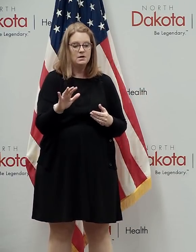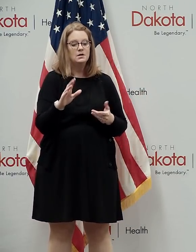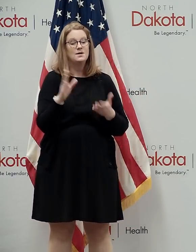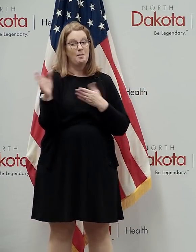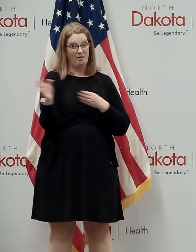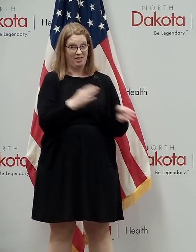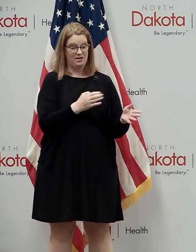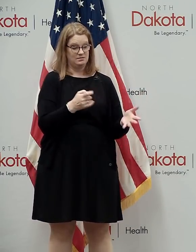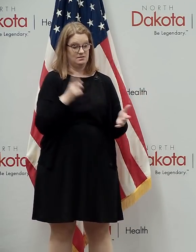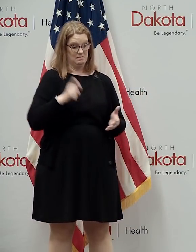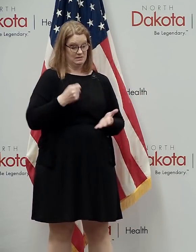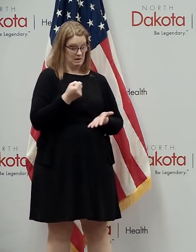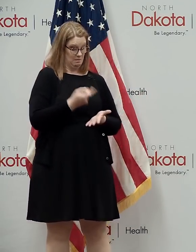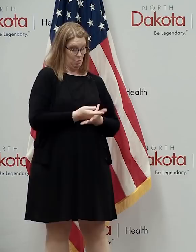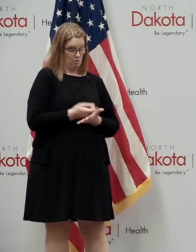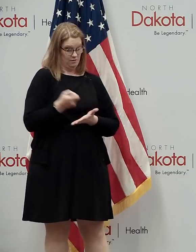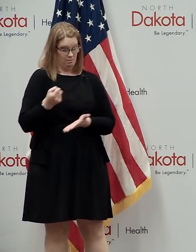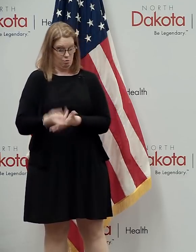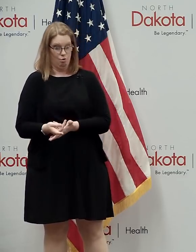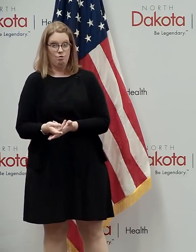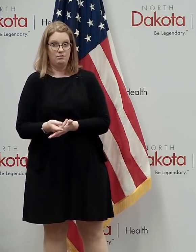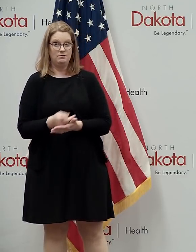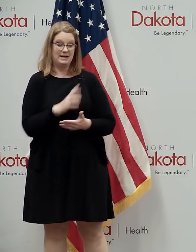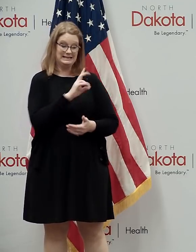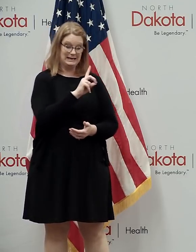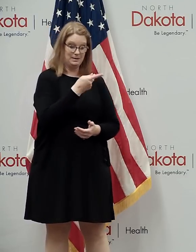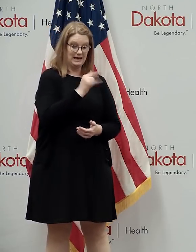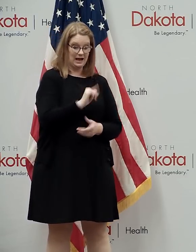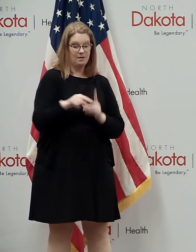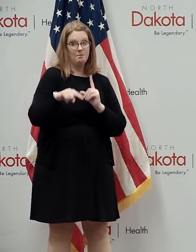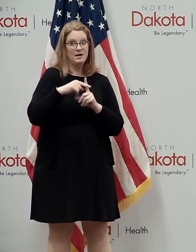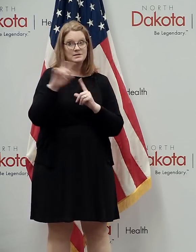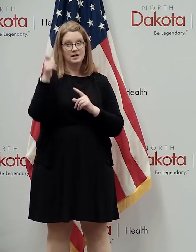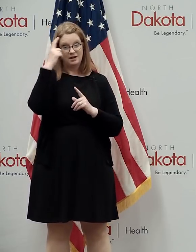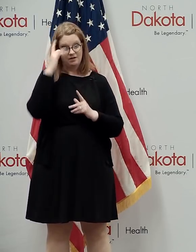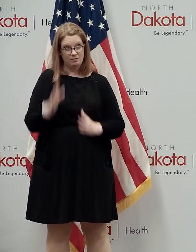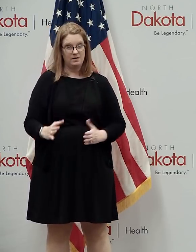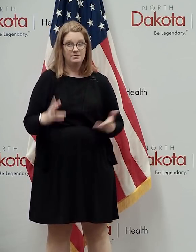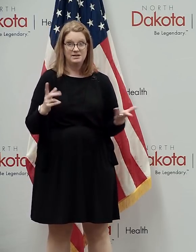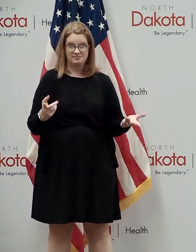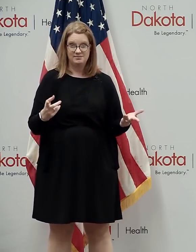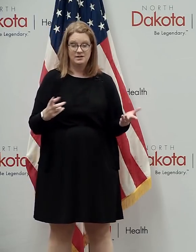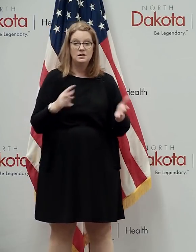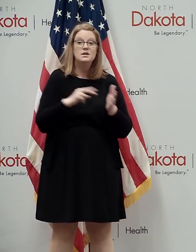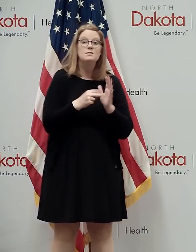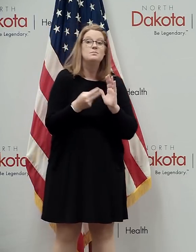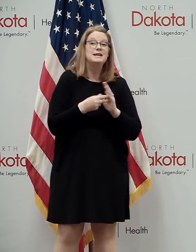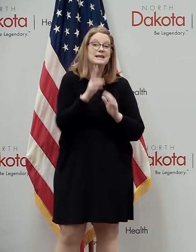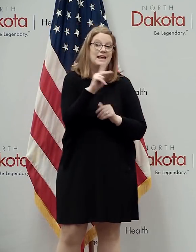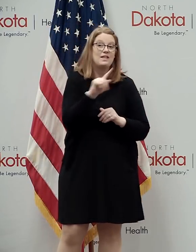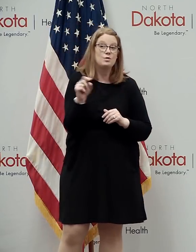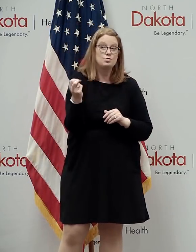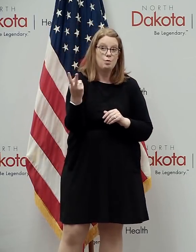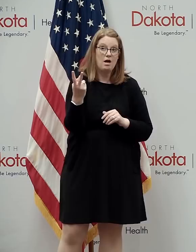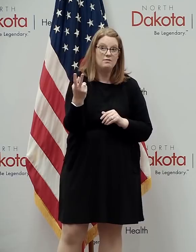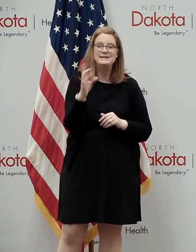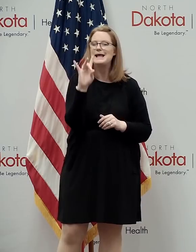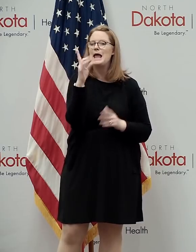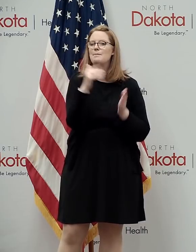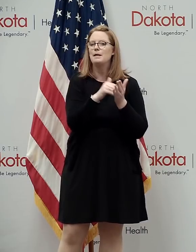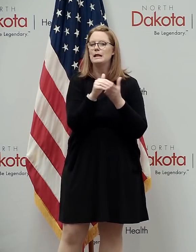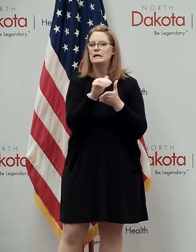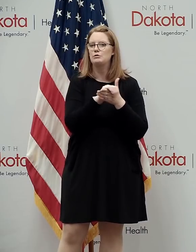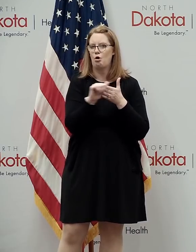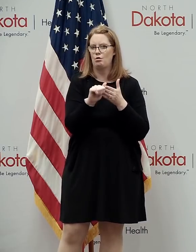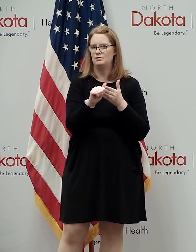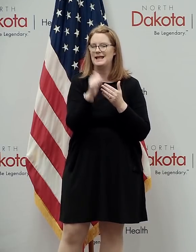both DPI and by our office. In part, we were doing that because in North Dakota, it's $8 million a day of taxpayer money that goes into K-12, and taxpayers deserve to